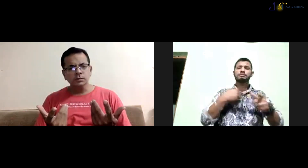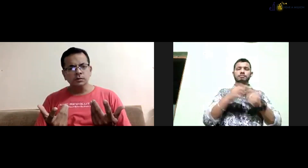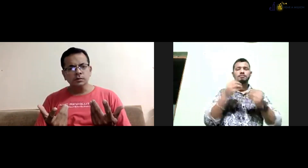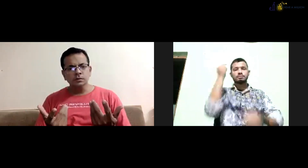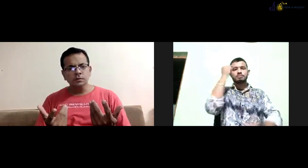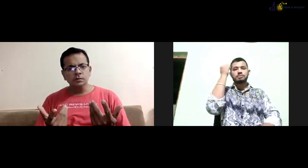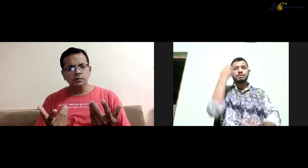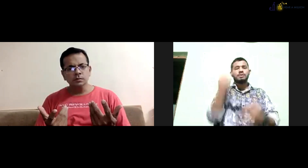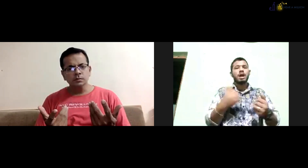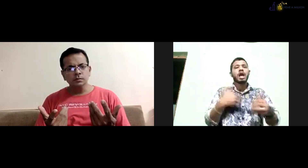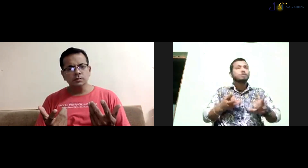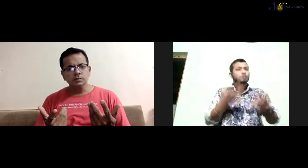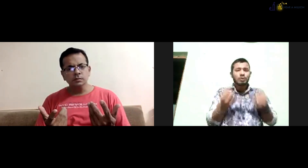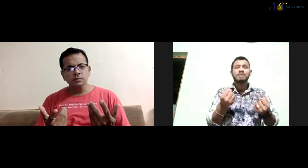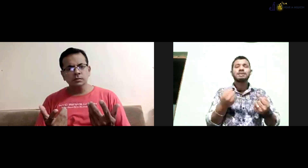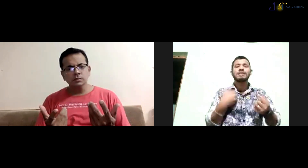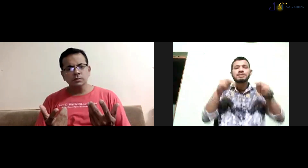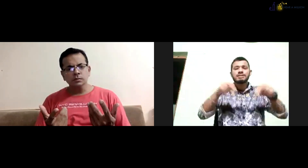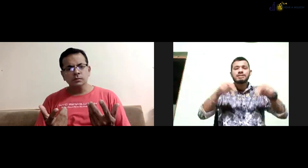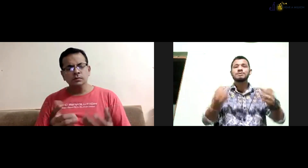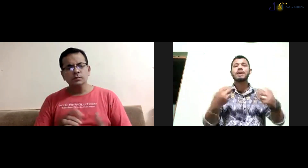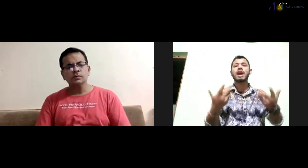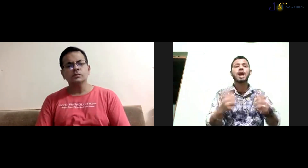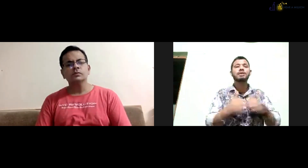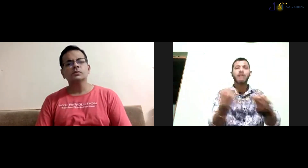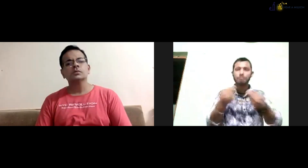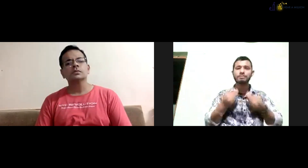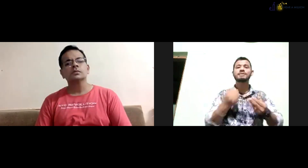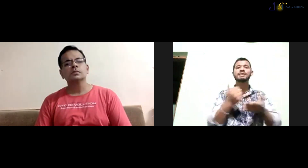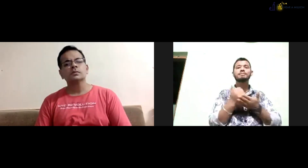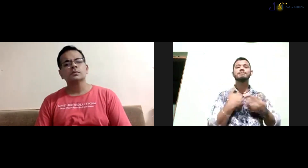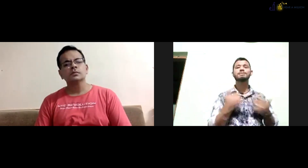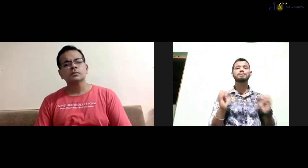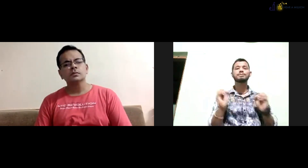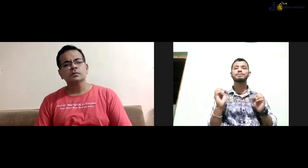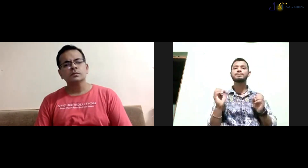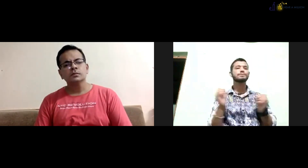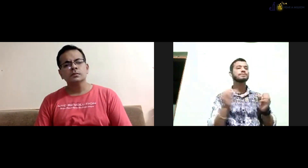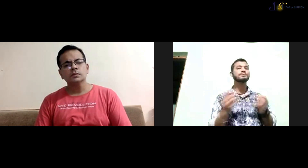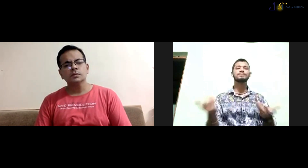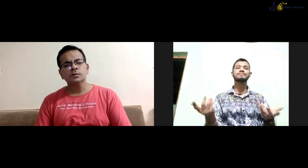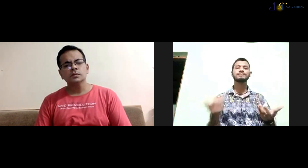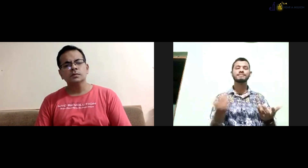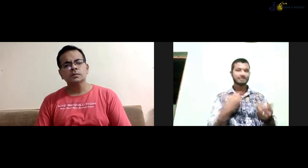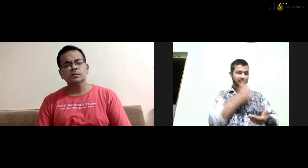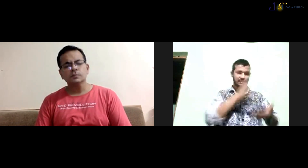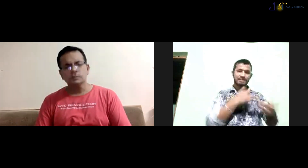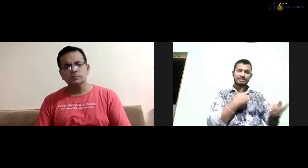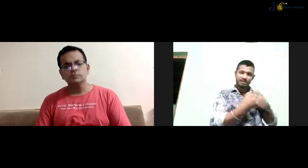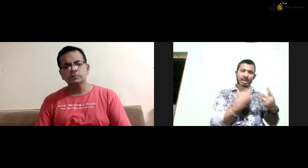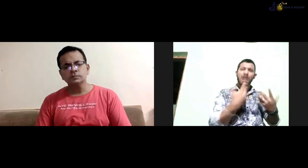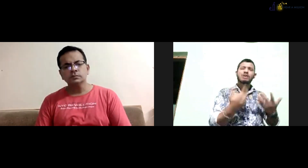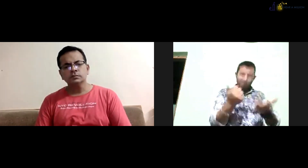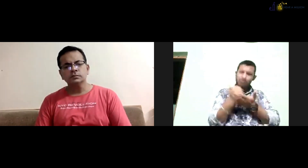you would have your own bread and butter? Yes, I was still thinking how I wanted to work. If someone can help me out, I would